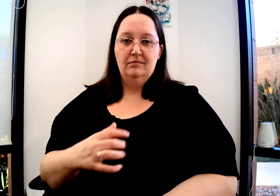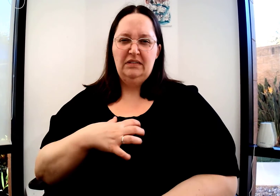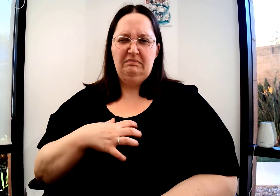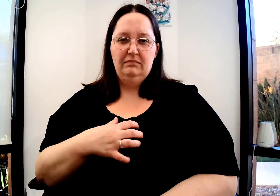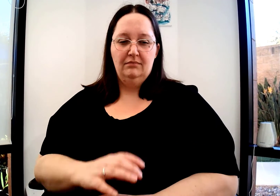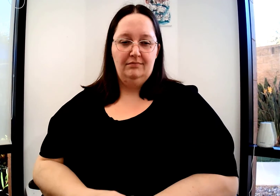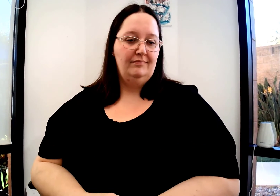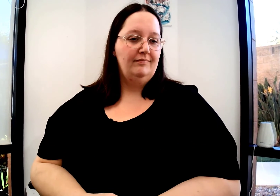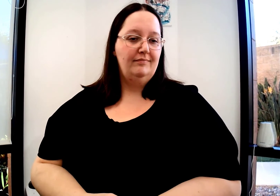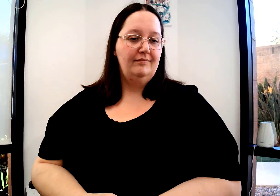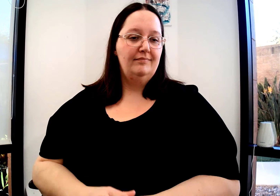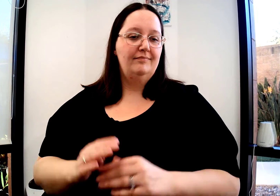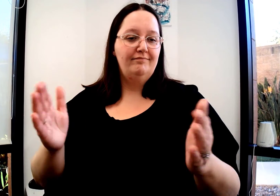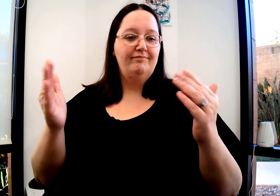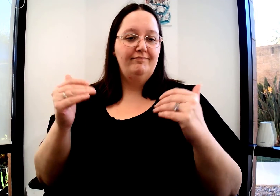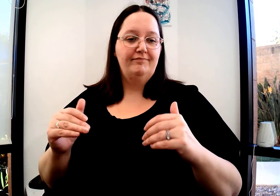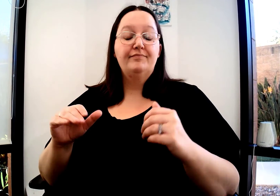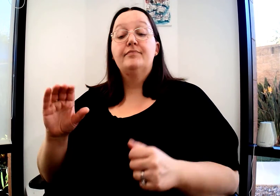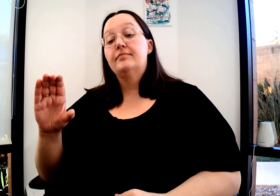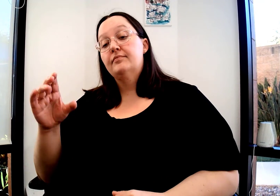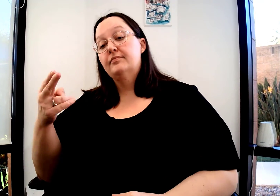Spoiled milk. Ugh, gross.